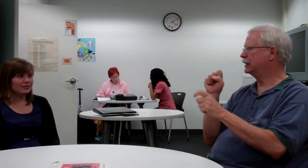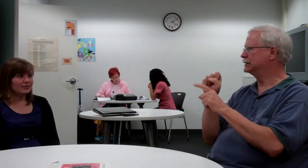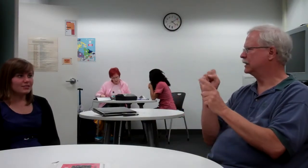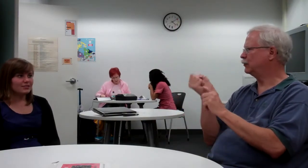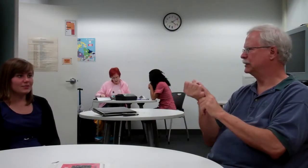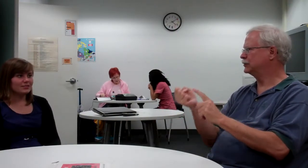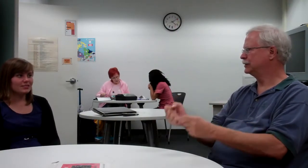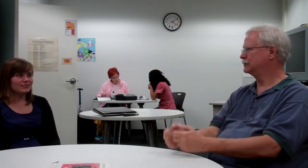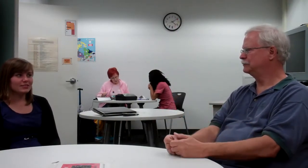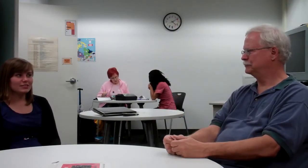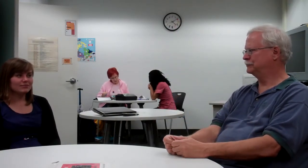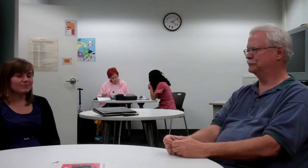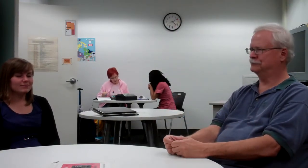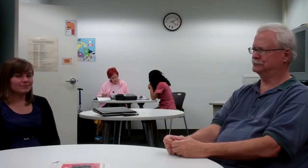It's a no-win situation.